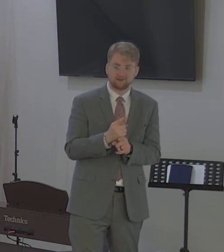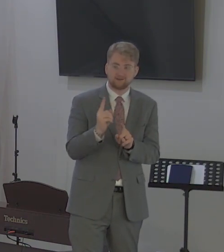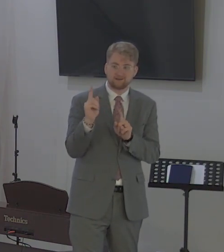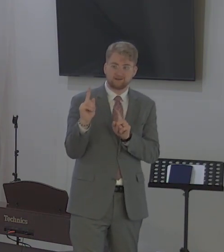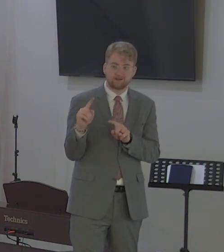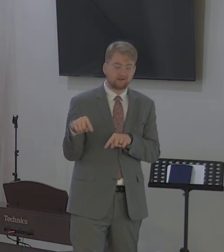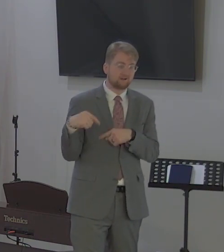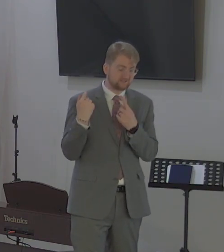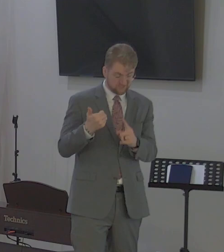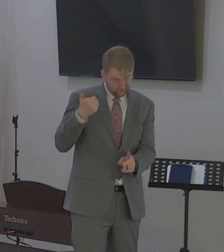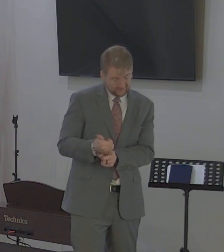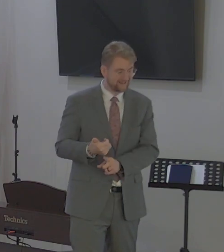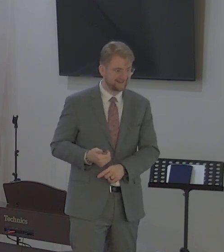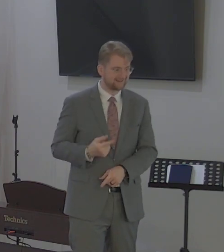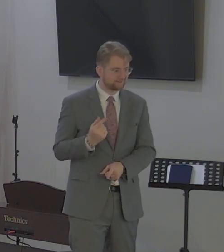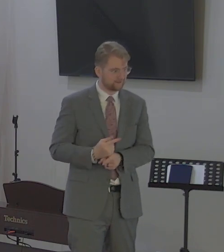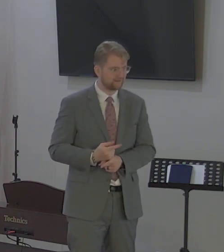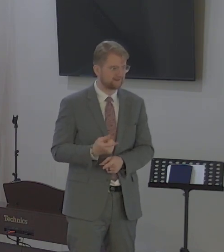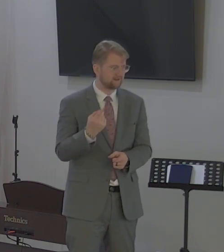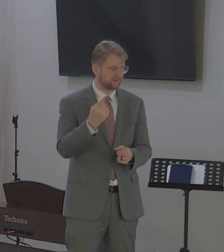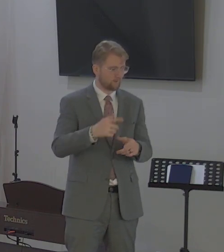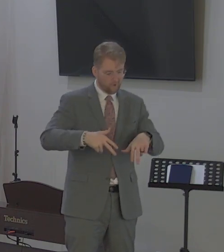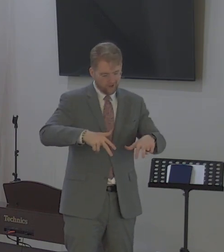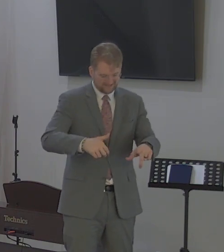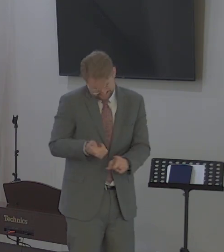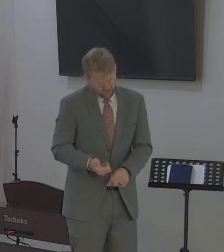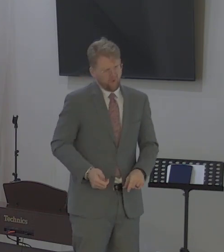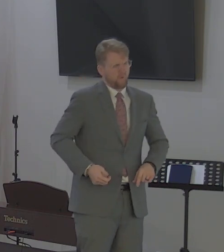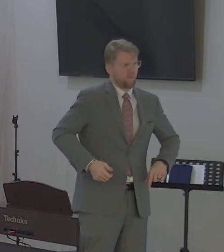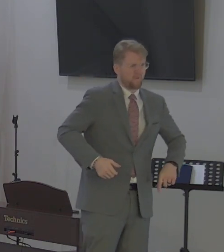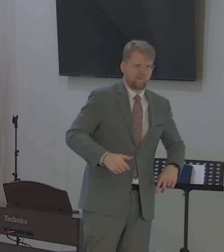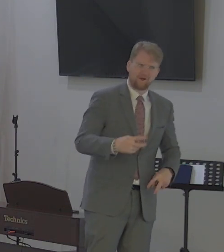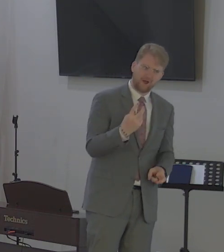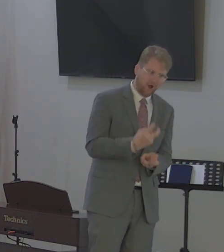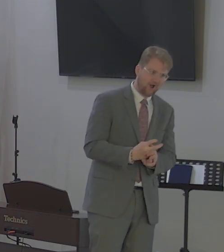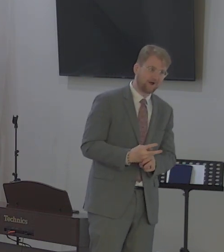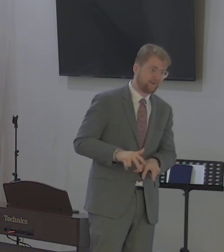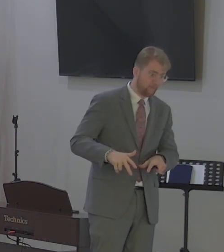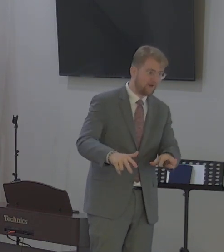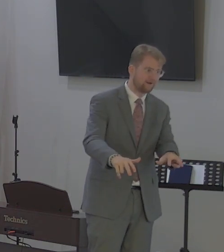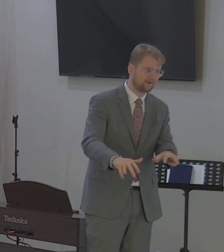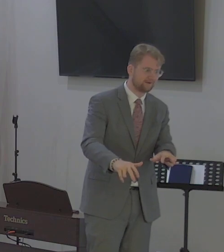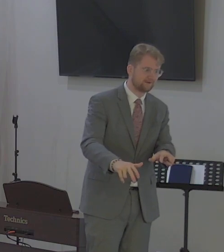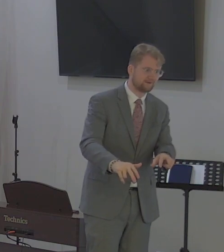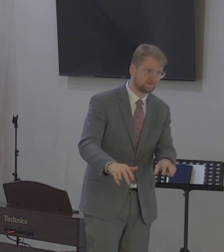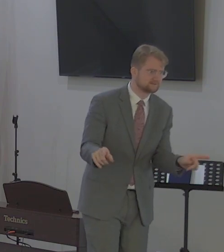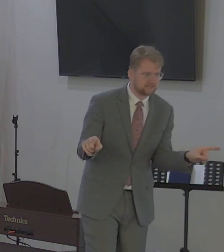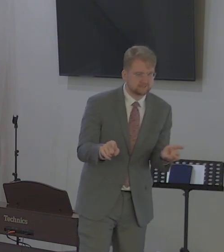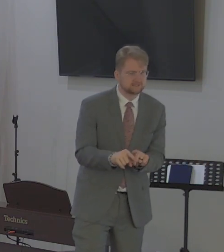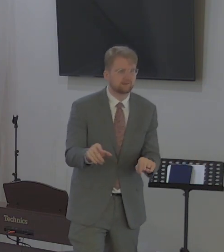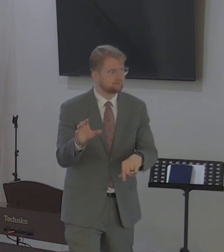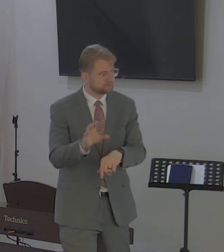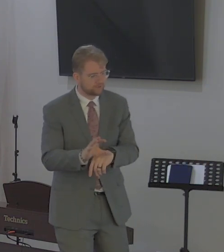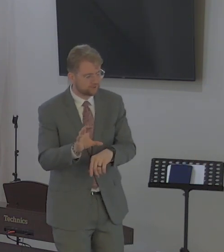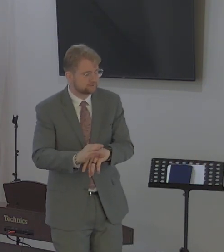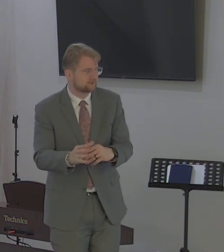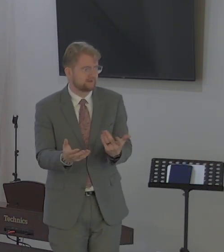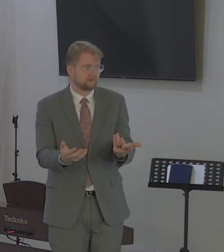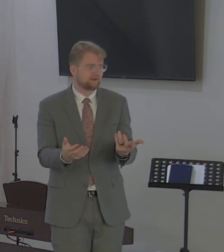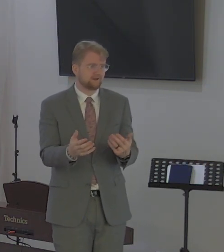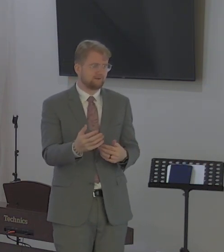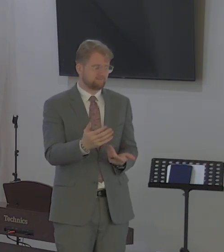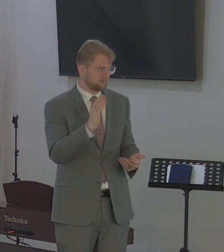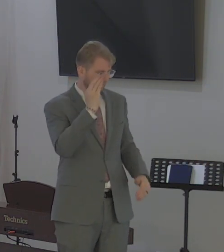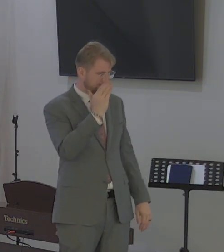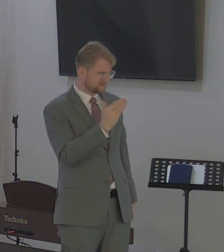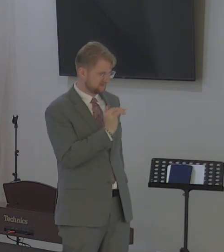Hard to walk when your pinky toe is busted up. Can I say that it's hard for the church to fulfill what needs to be done when the